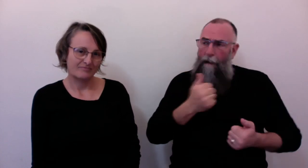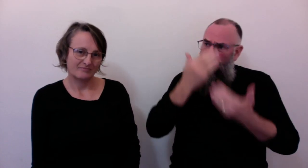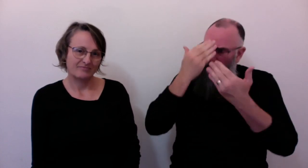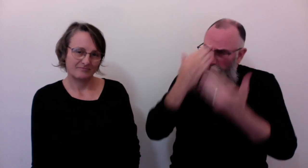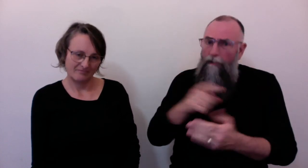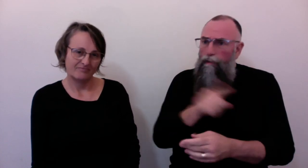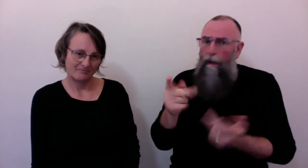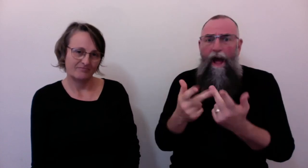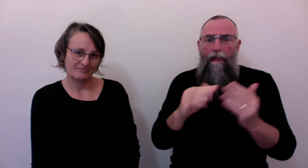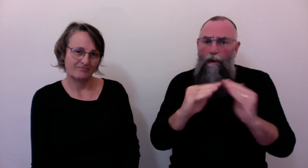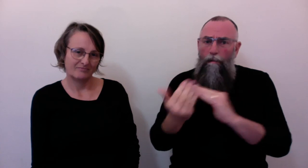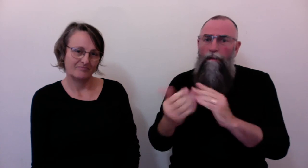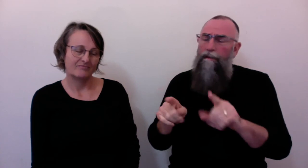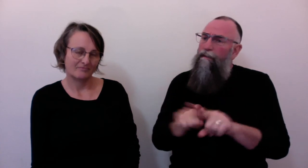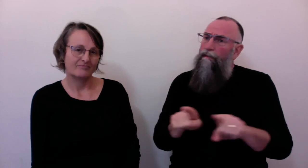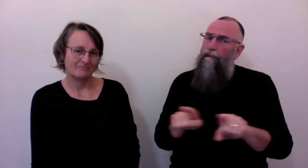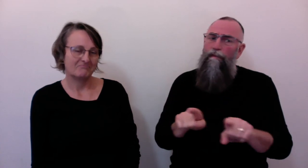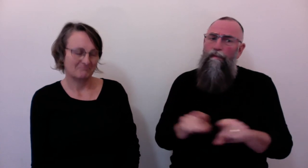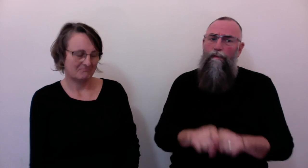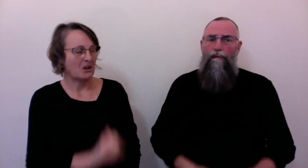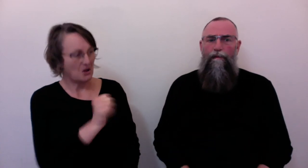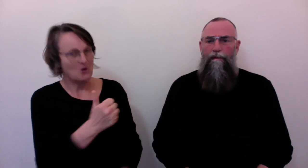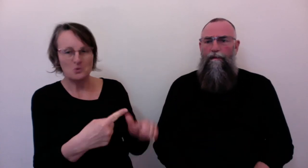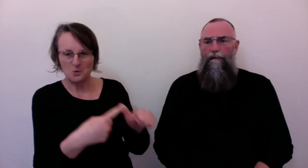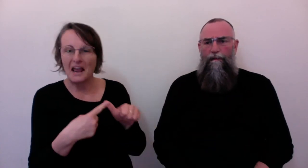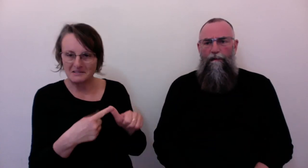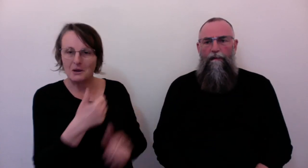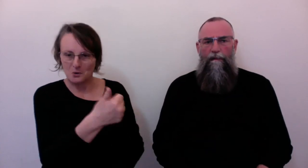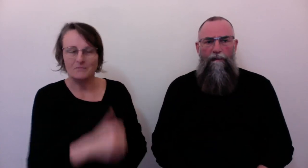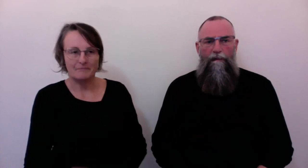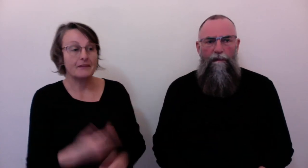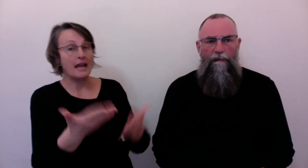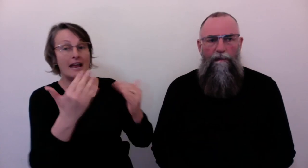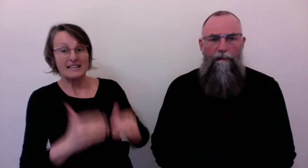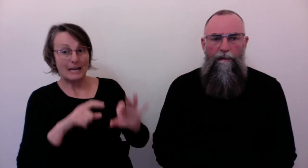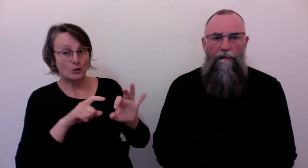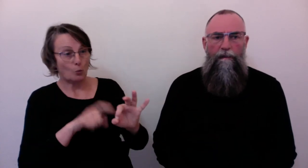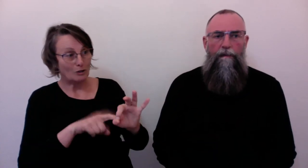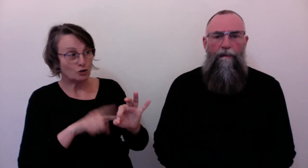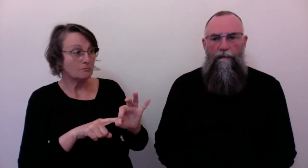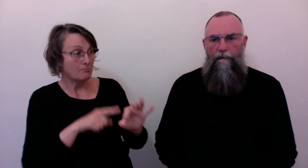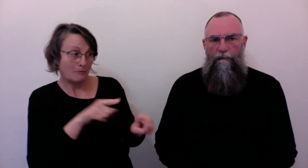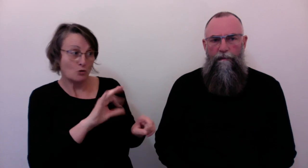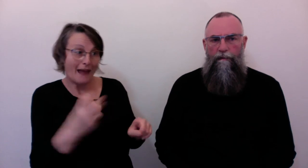as well. It's a good answer, brother. Last bowl of uncomfortable, and you don't have to answer it. It's a bit of a dark one, all right?